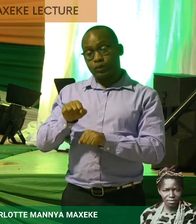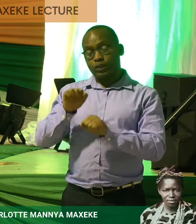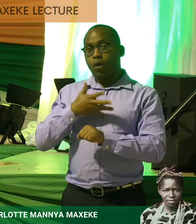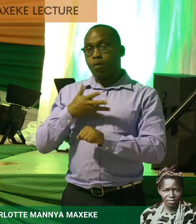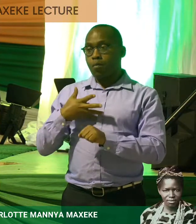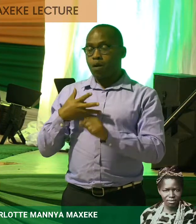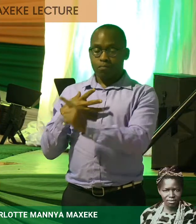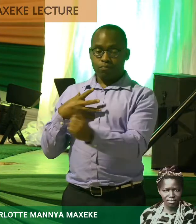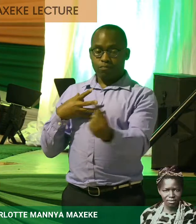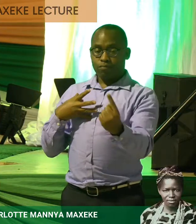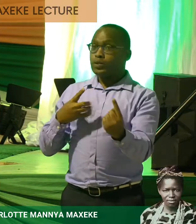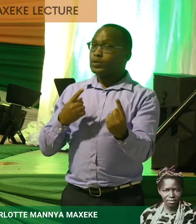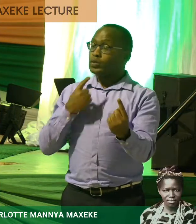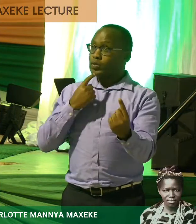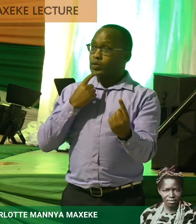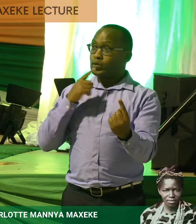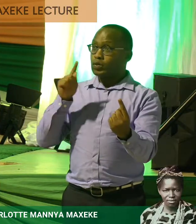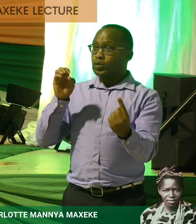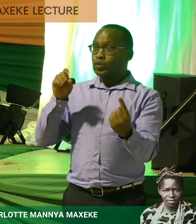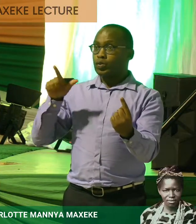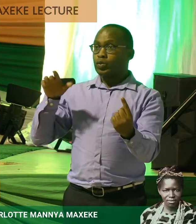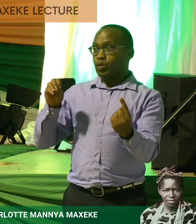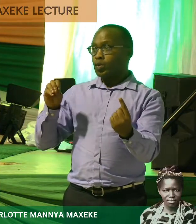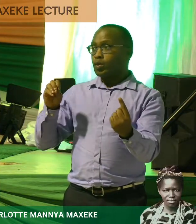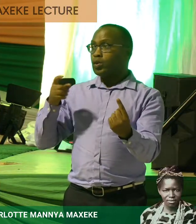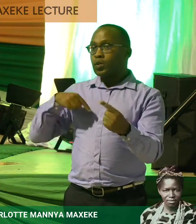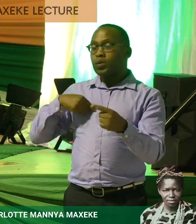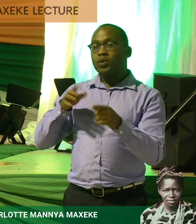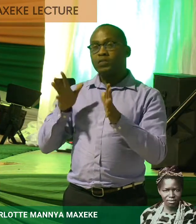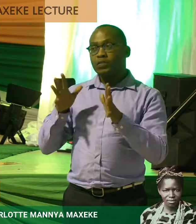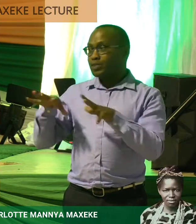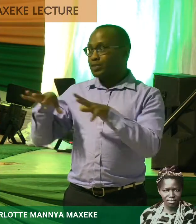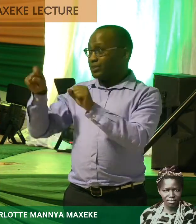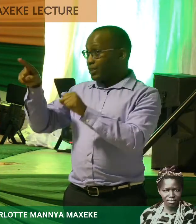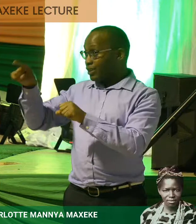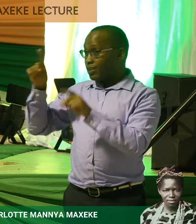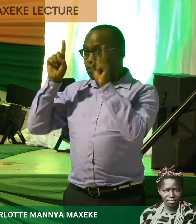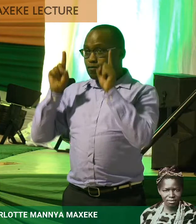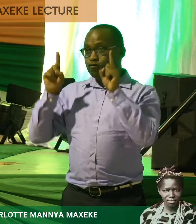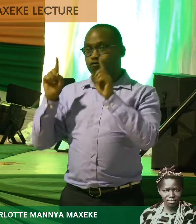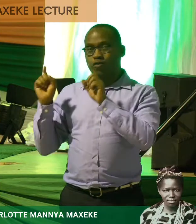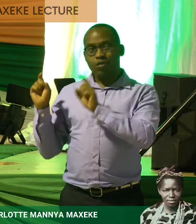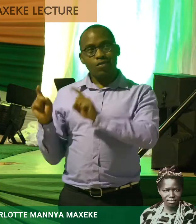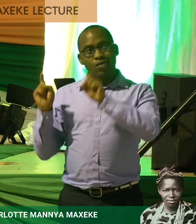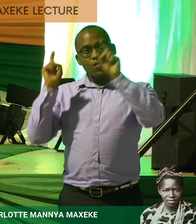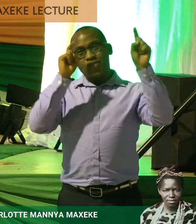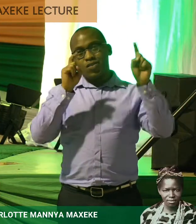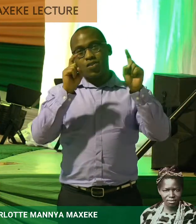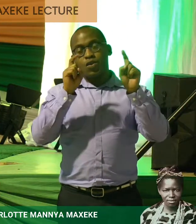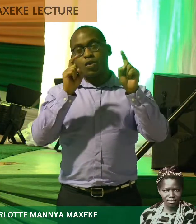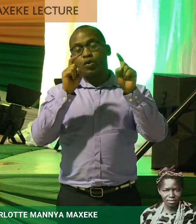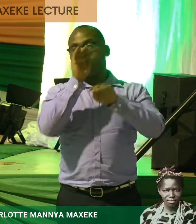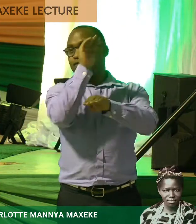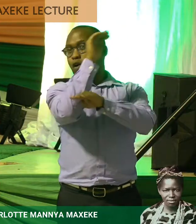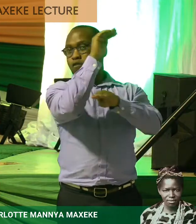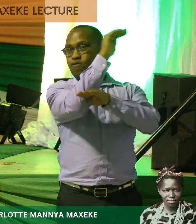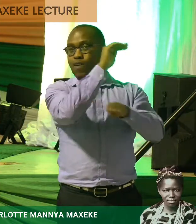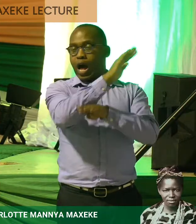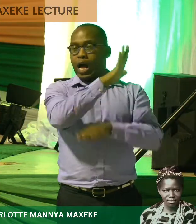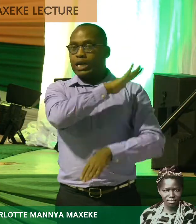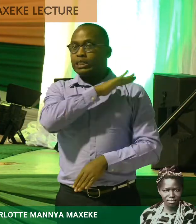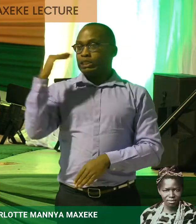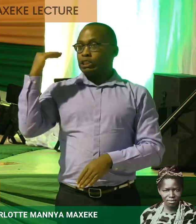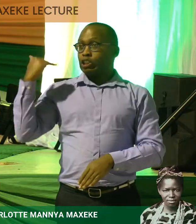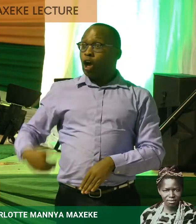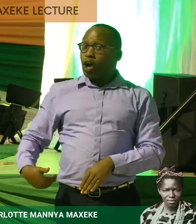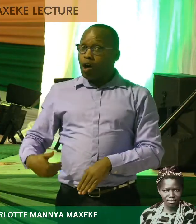umamdolo wathi sike sayisa ngapho kweli laserussia bahamba pha babuya aba bantu baserussia ubona uba